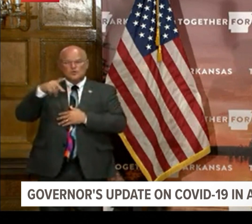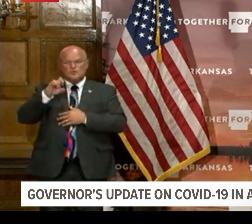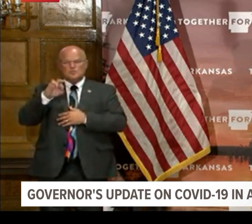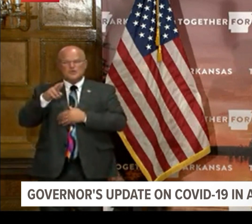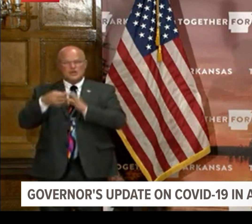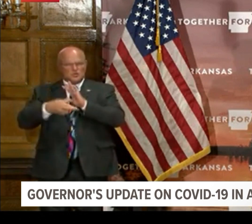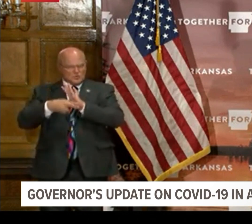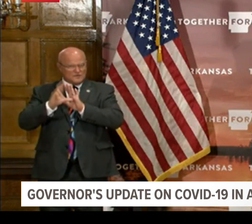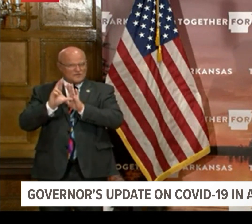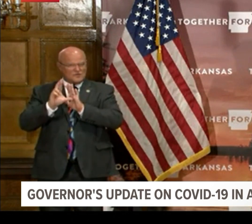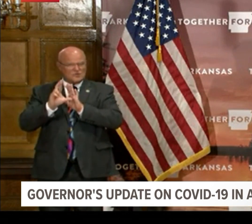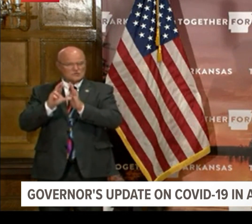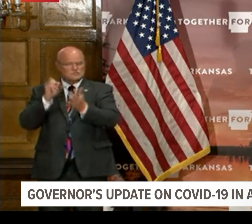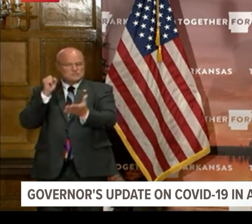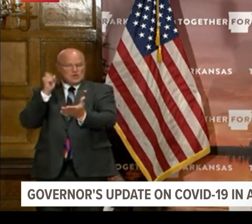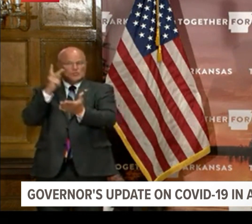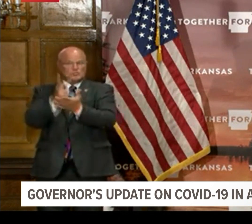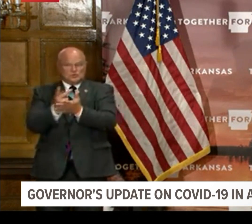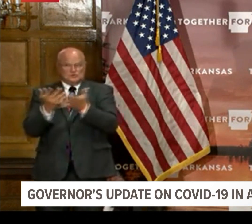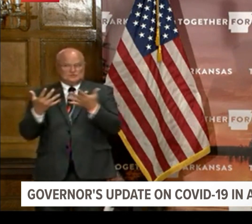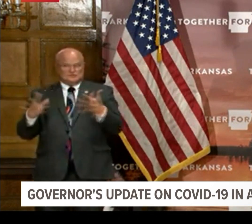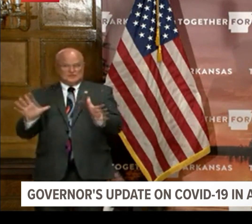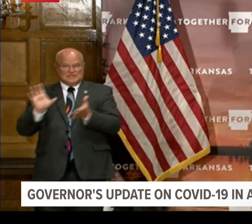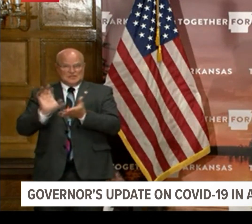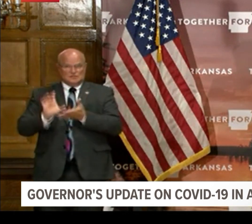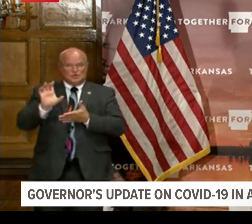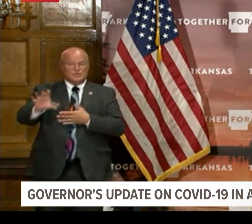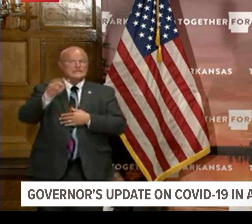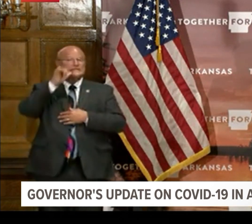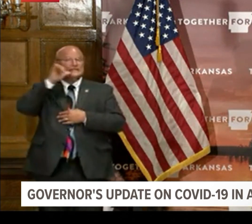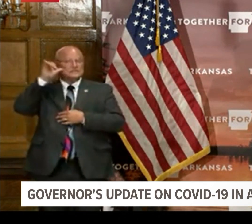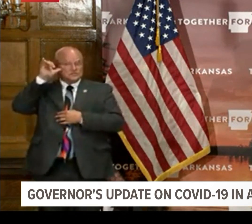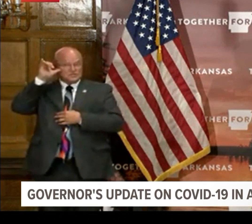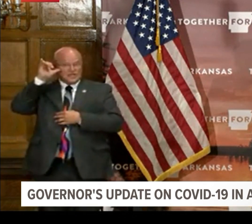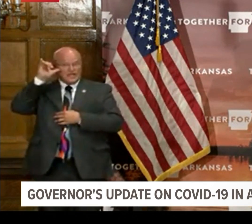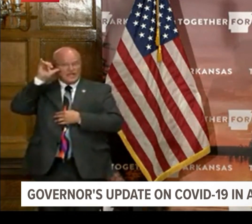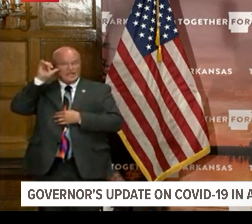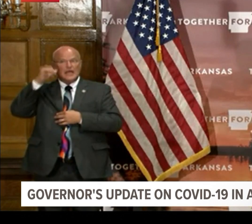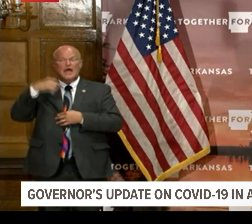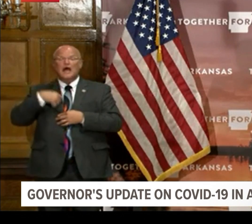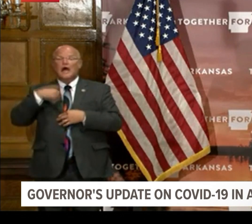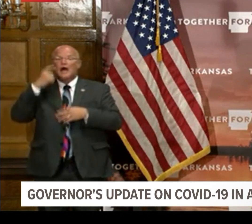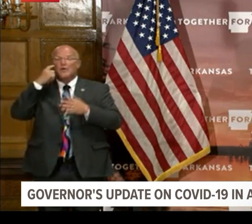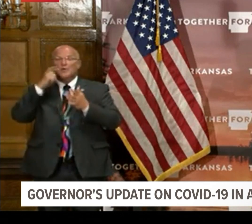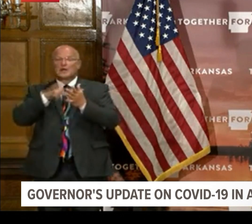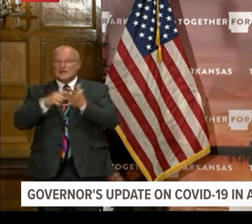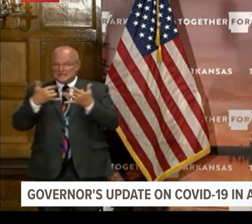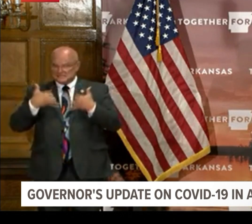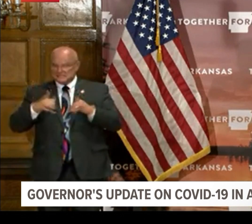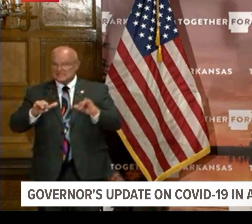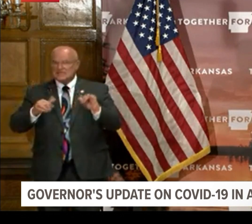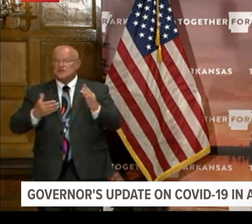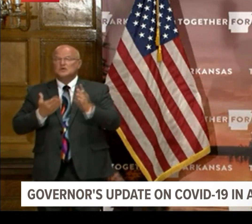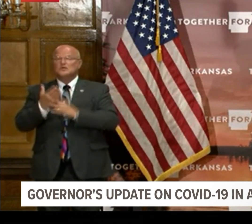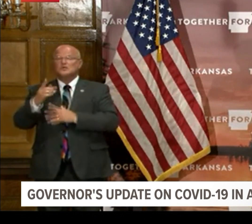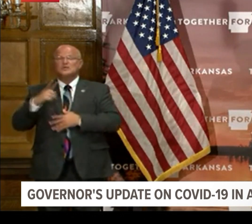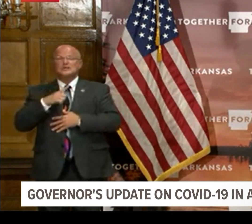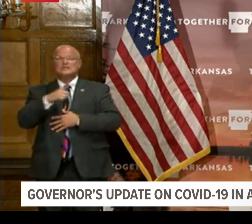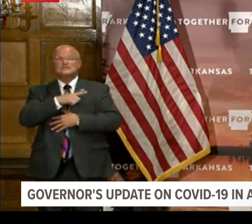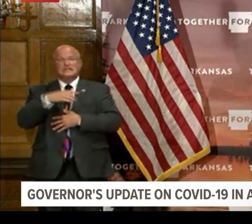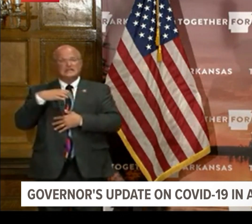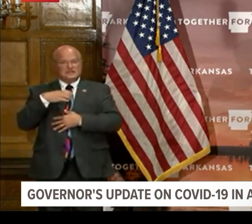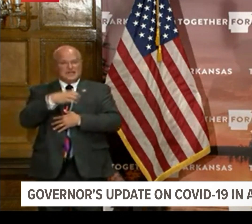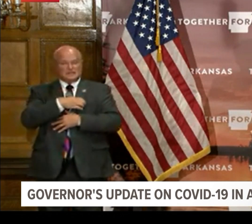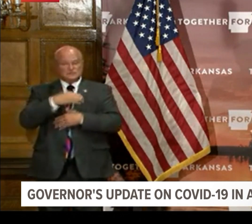review, approved that appropriation yesterday. I recognize it still needs to go through the Legislative